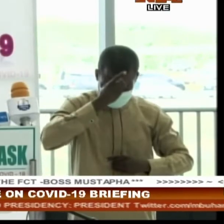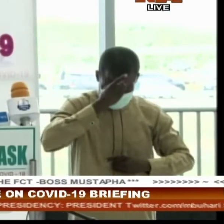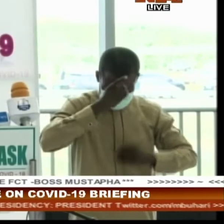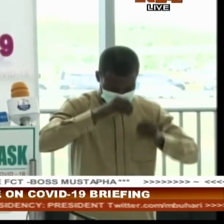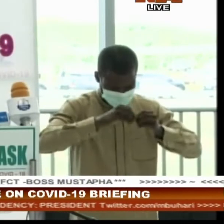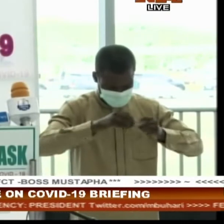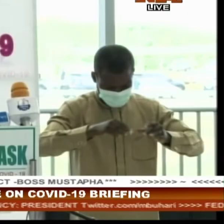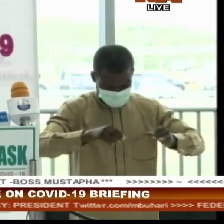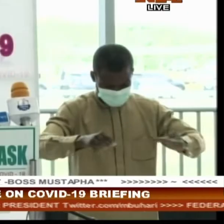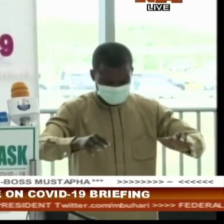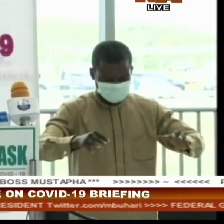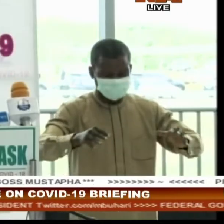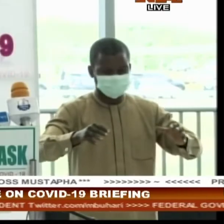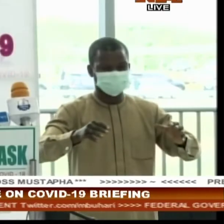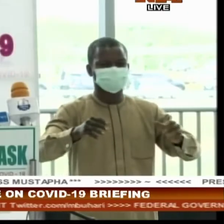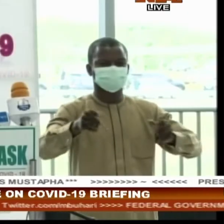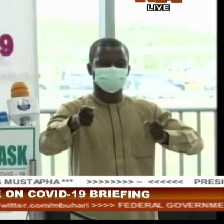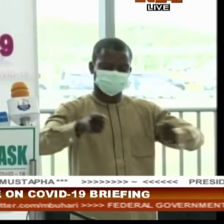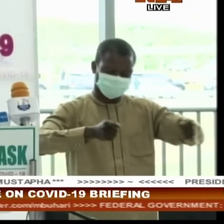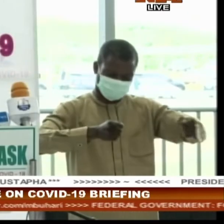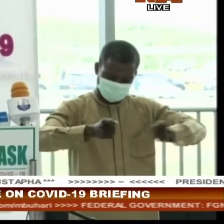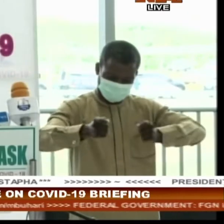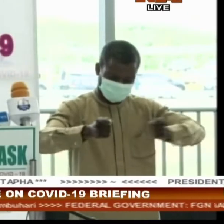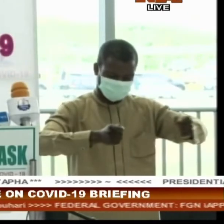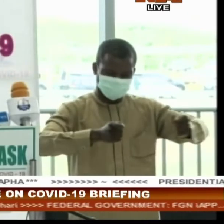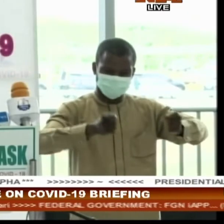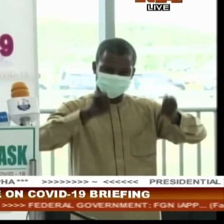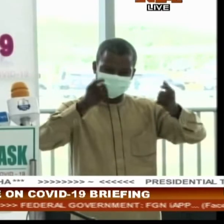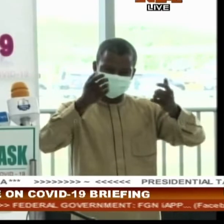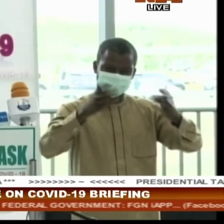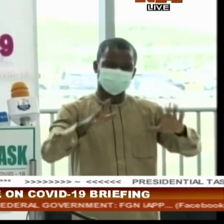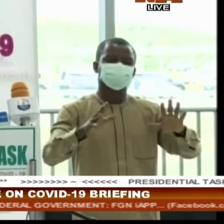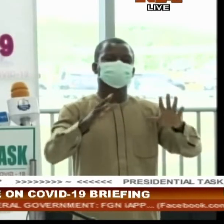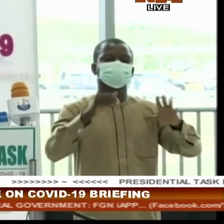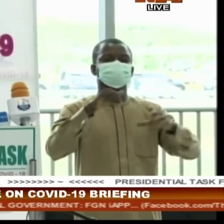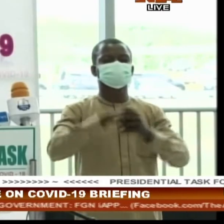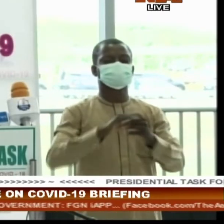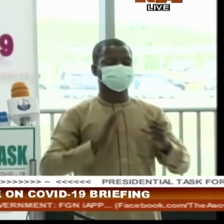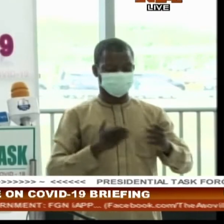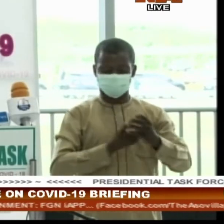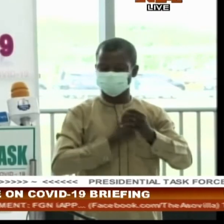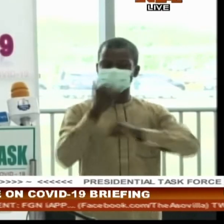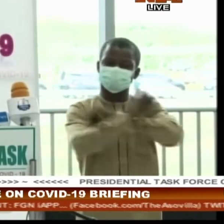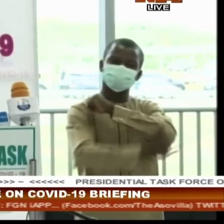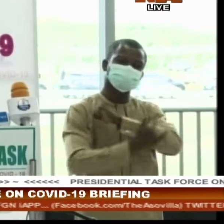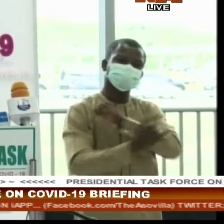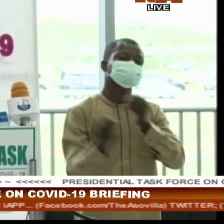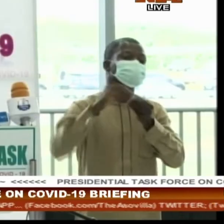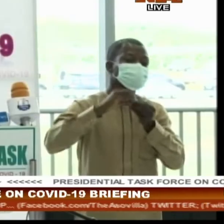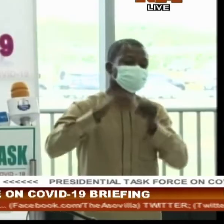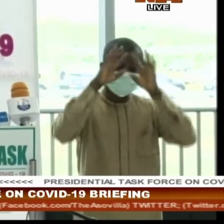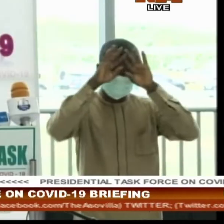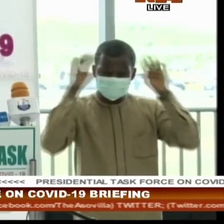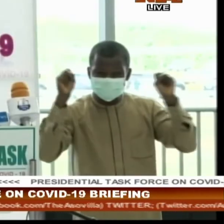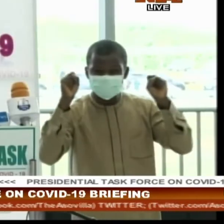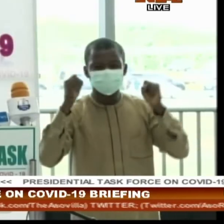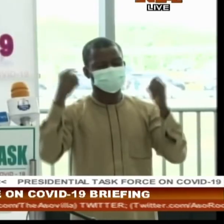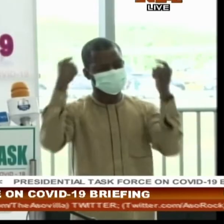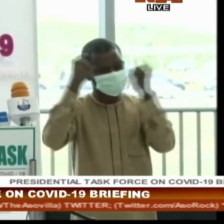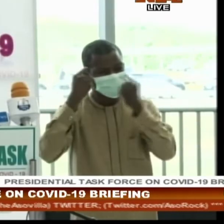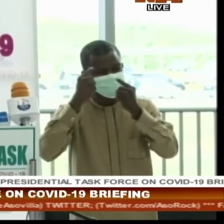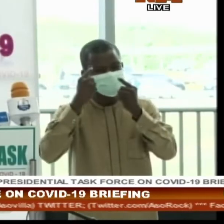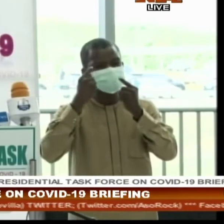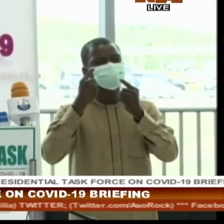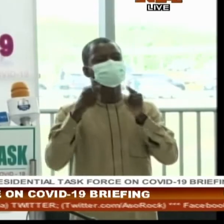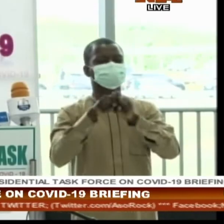sufficiently controlled in our country. Accordingly, Mr. President has considered and approved